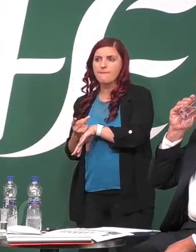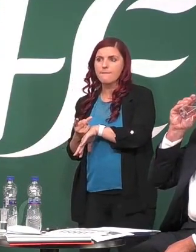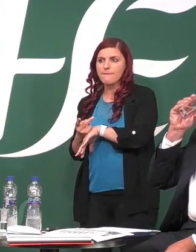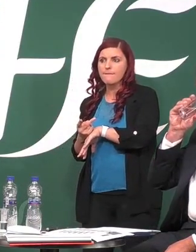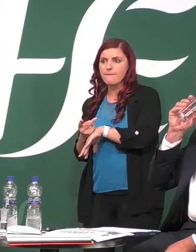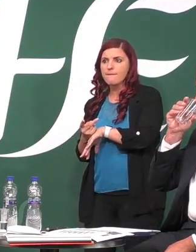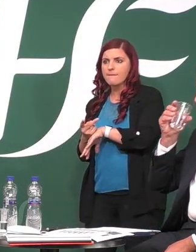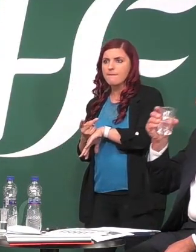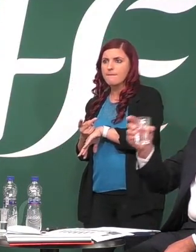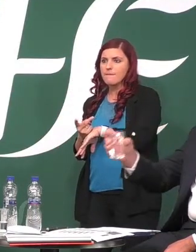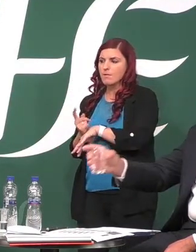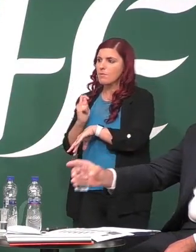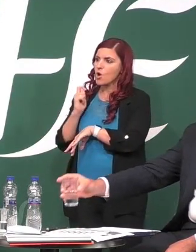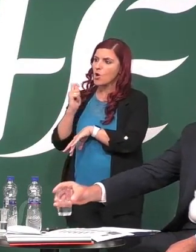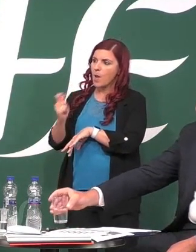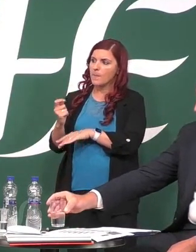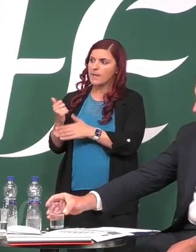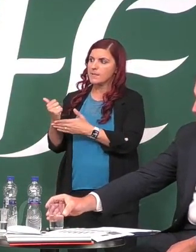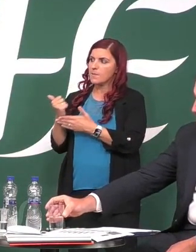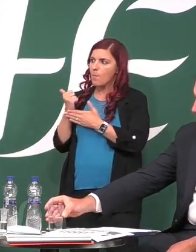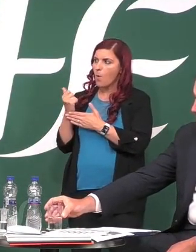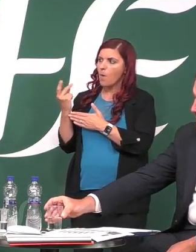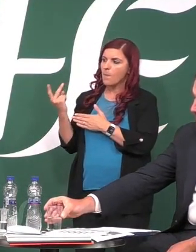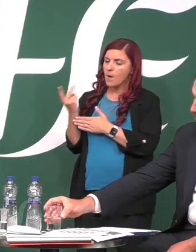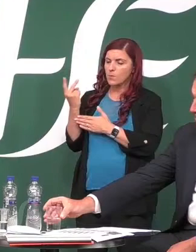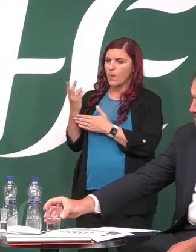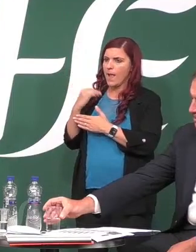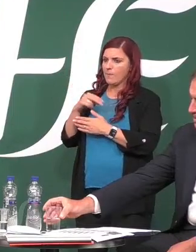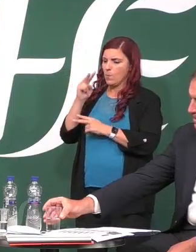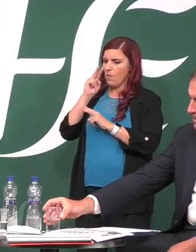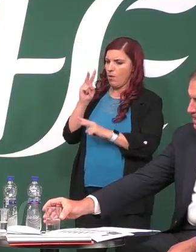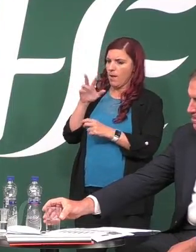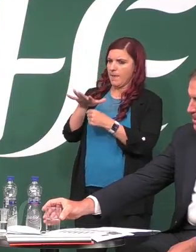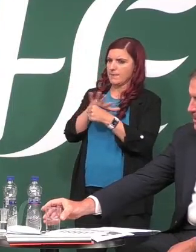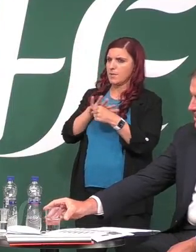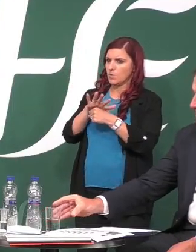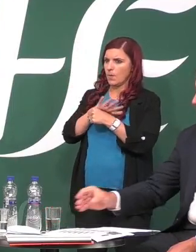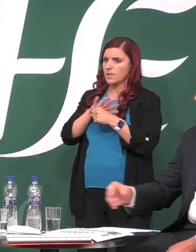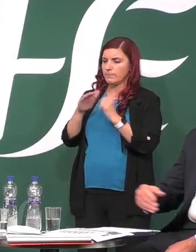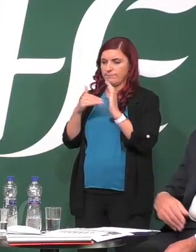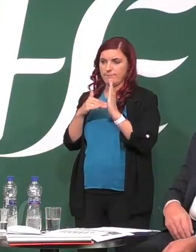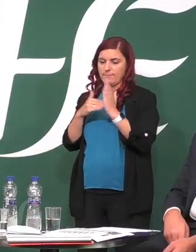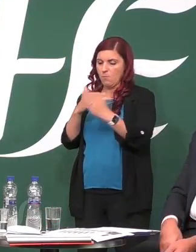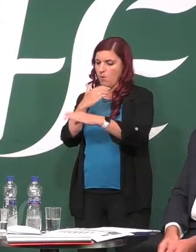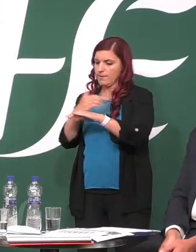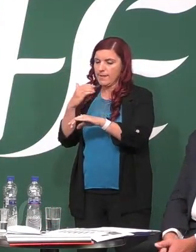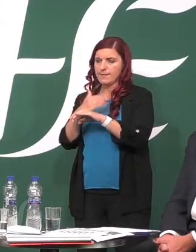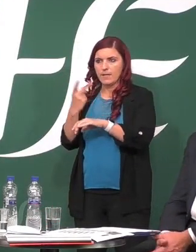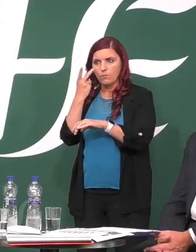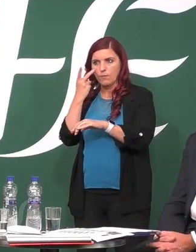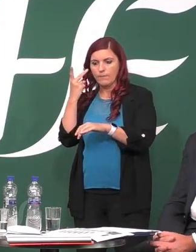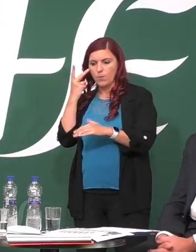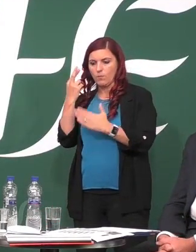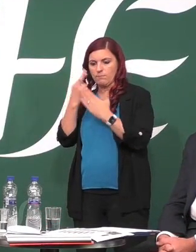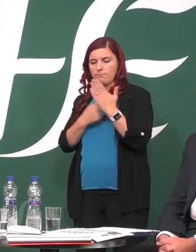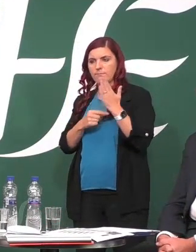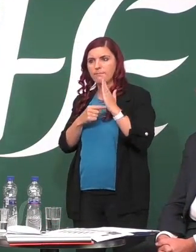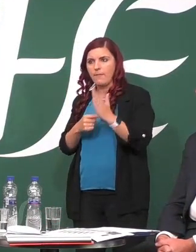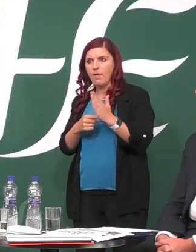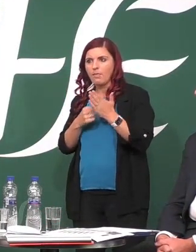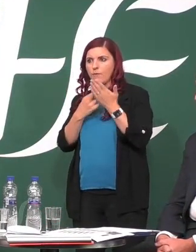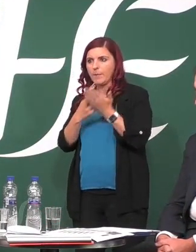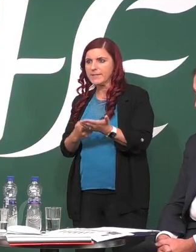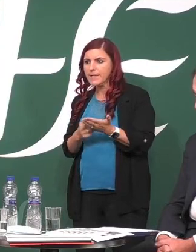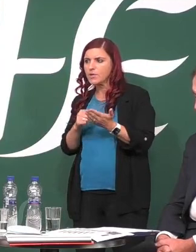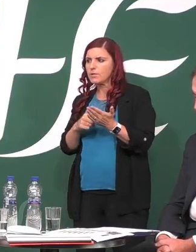nominated support partners. We have to look at that very carefully. We are reviewing it all the time, continue to work on it. We continue